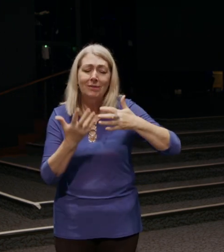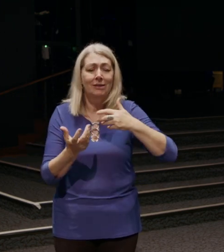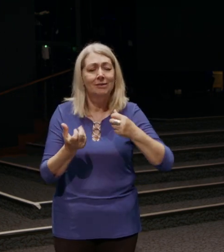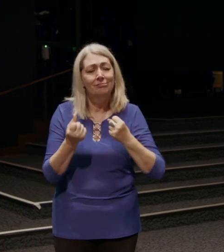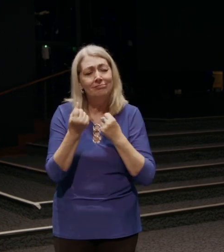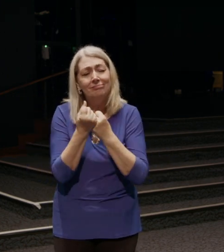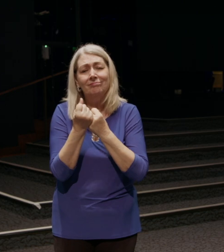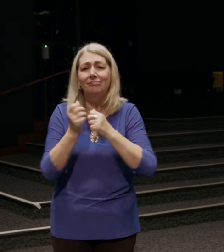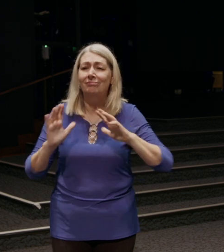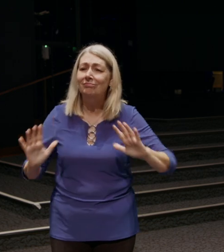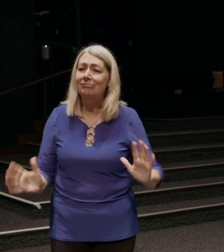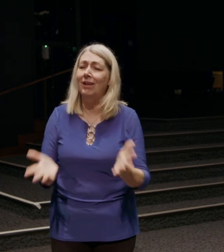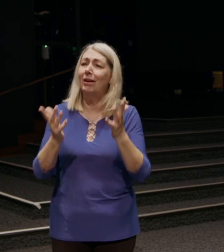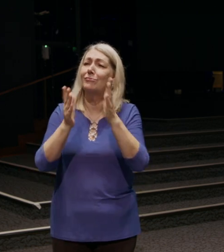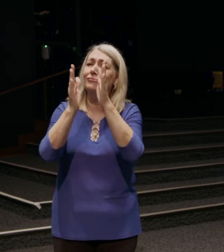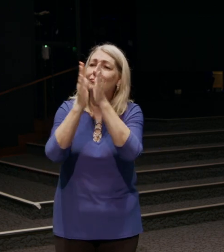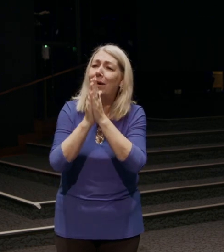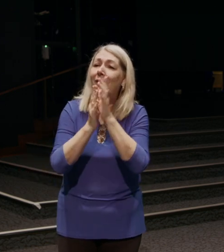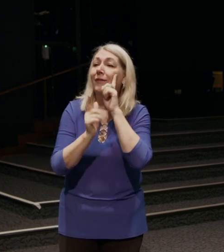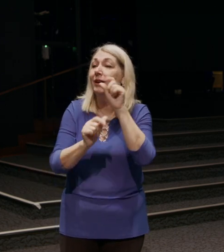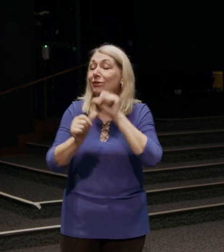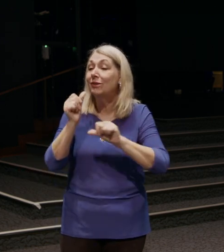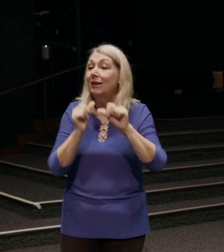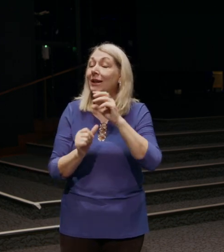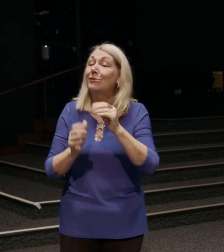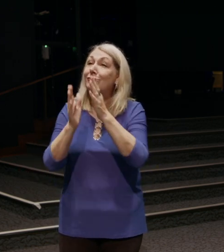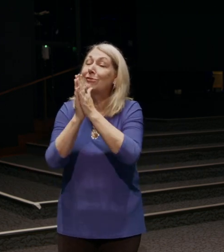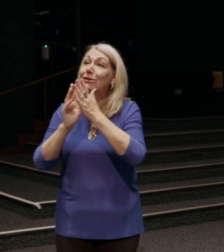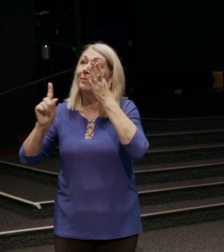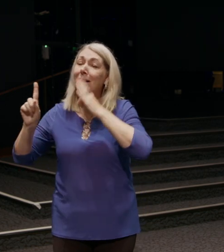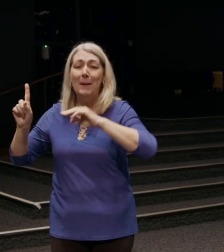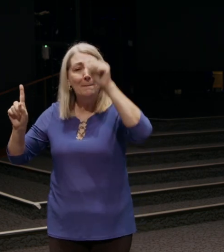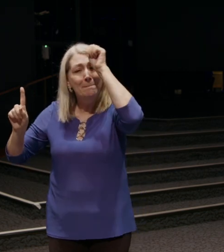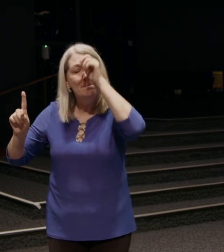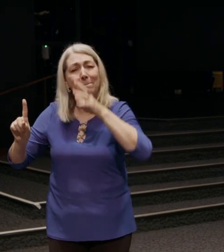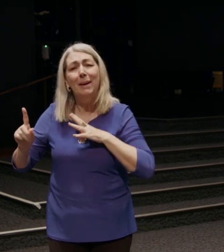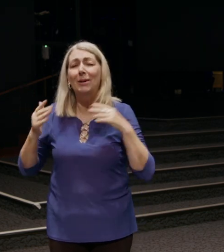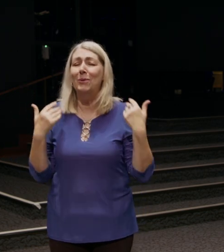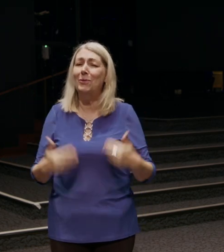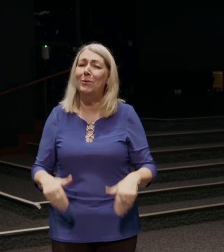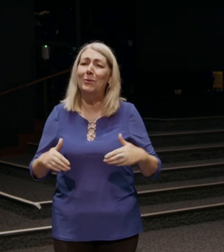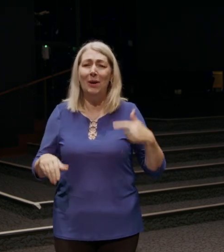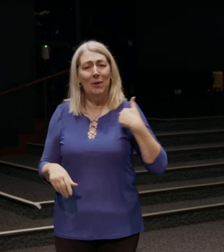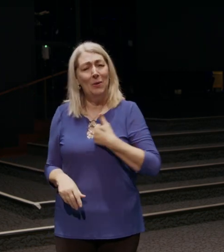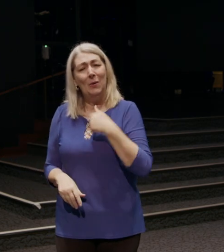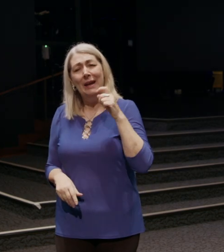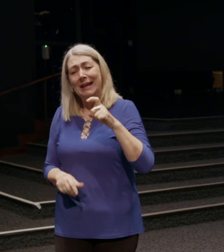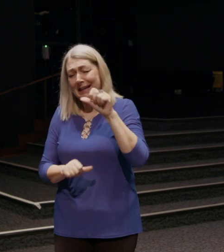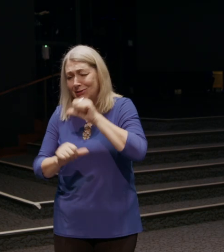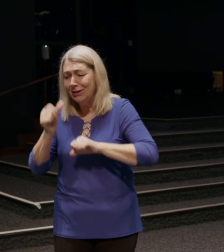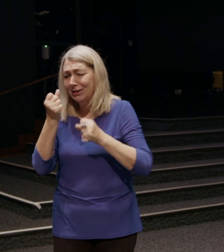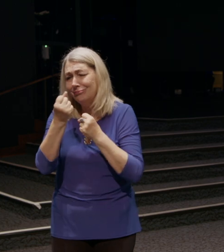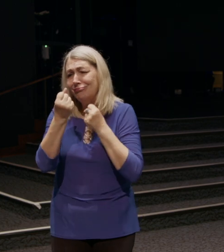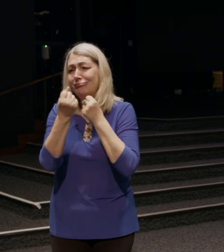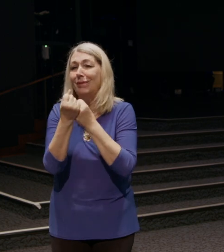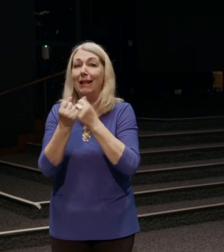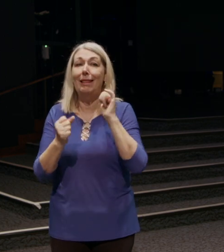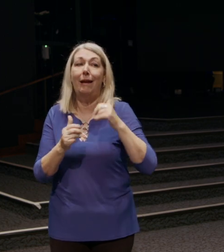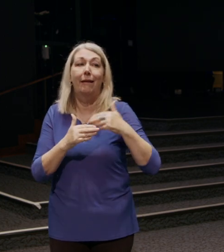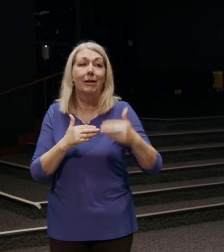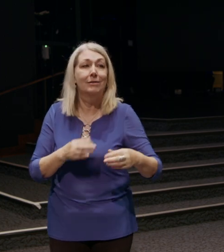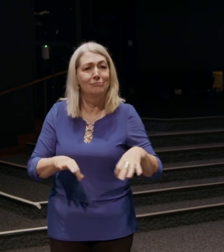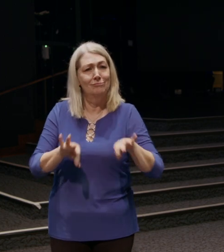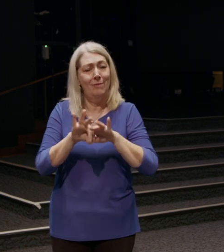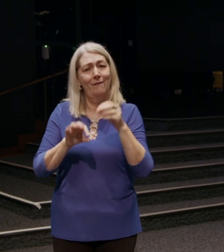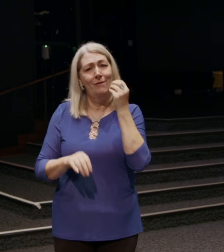other, pray for one another, and worship God. Men, we need each other like we need our next meal. You can find both at our